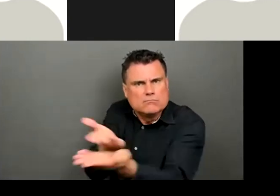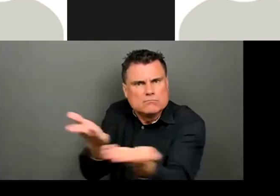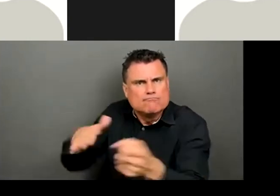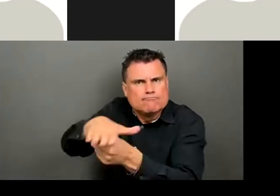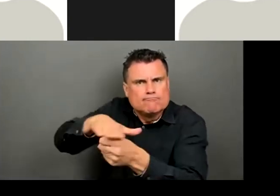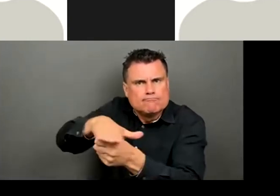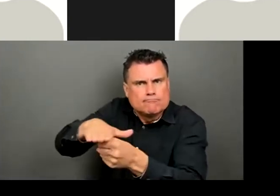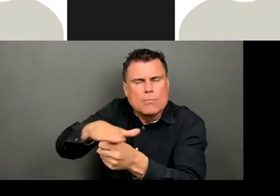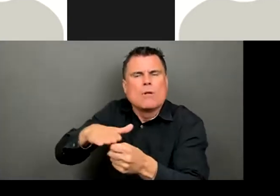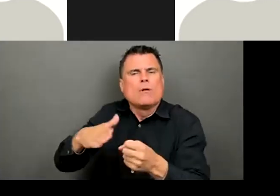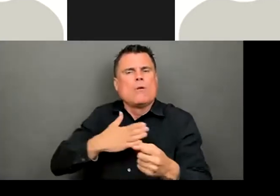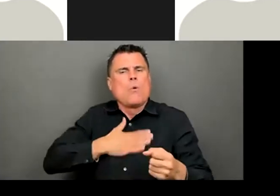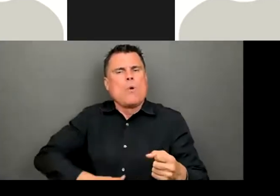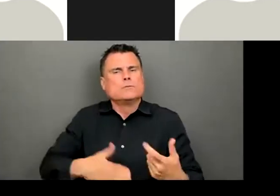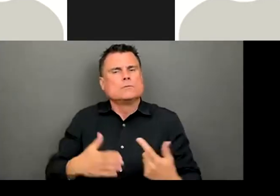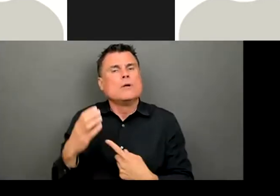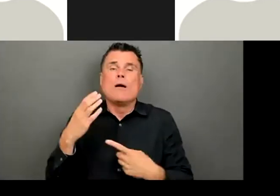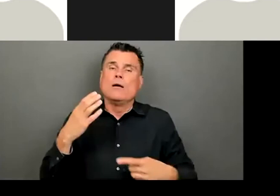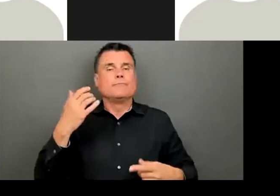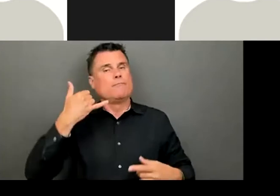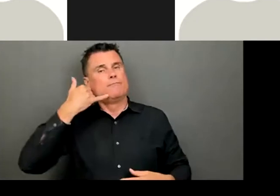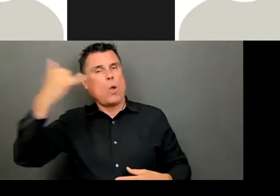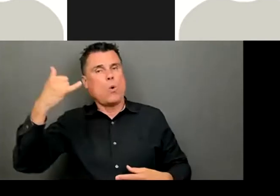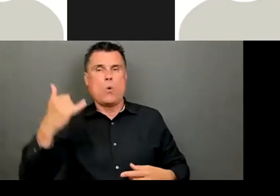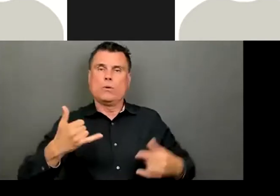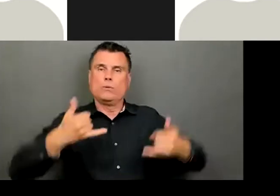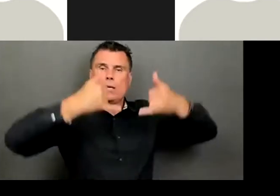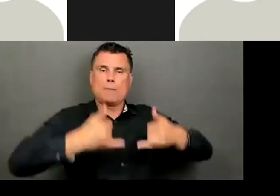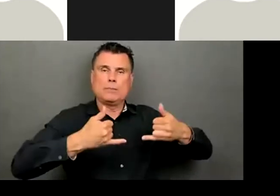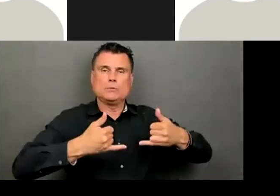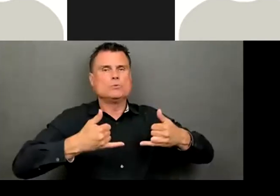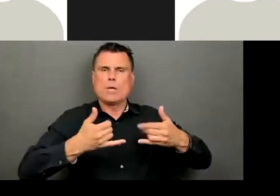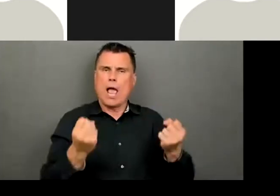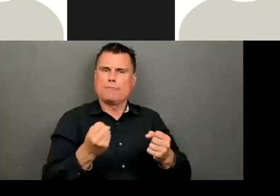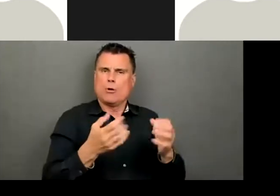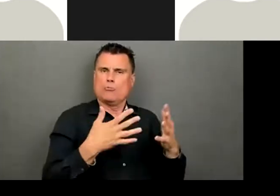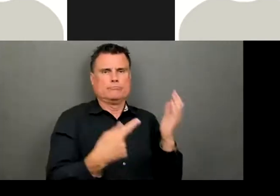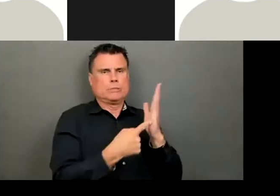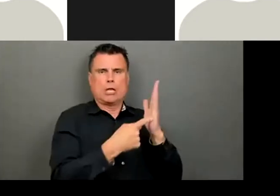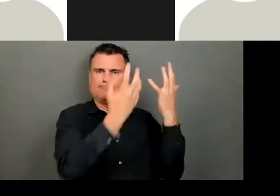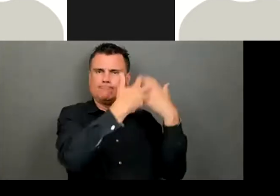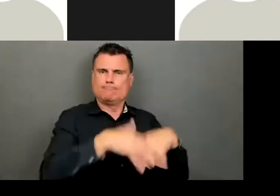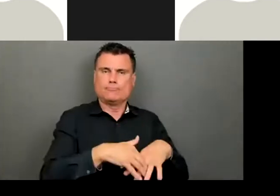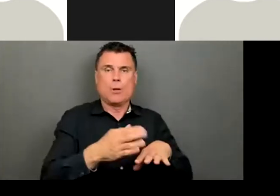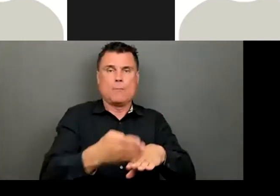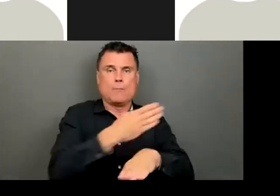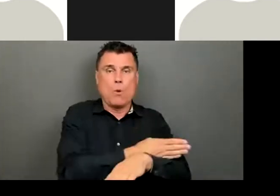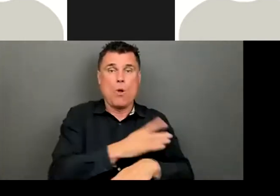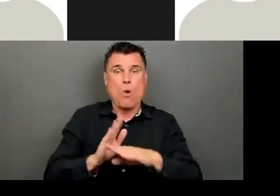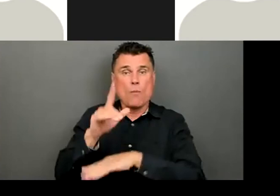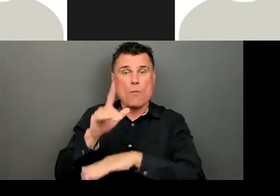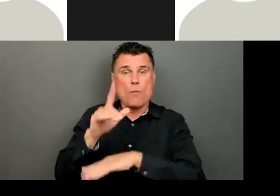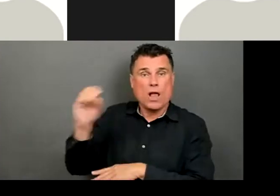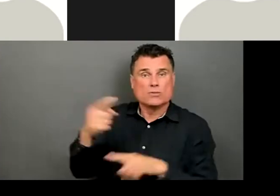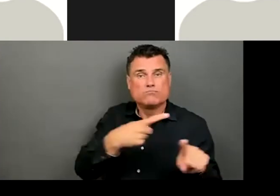of disasters. And we have now over 100 mobile operators in over 100 countries who are signatories